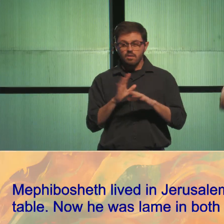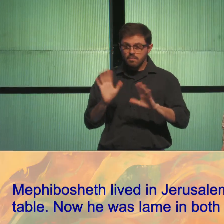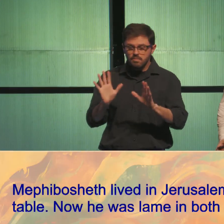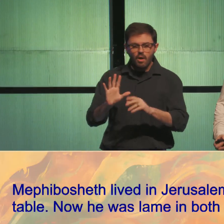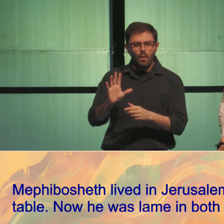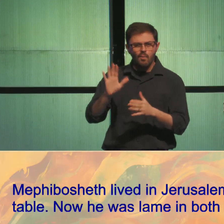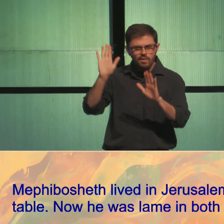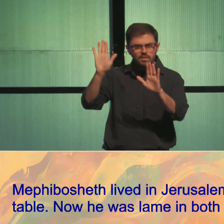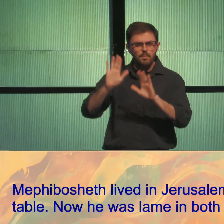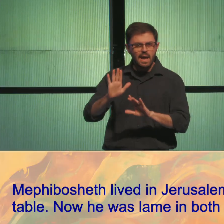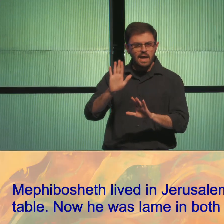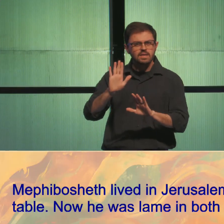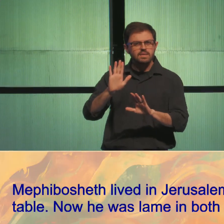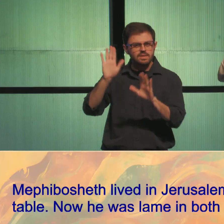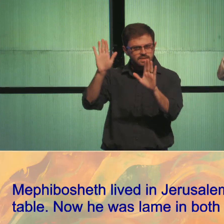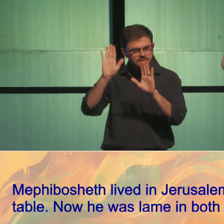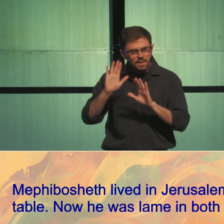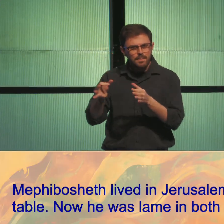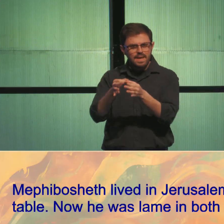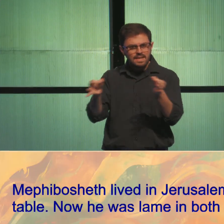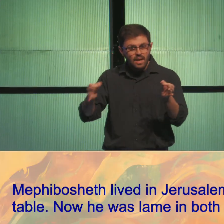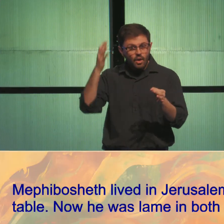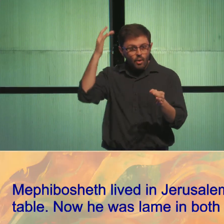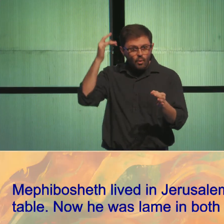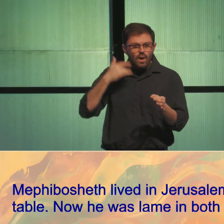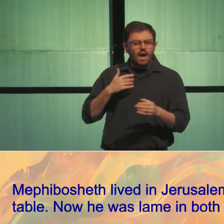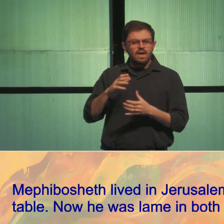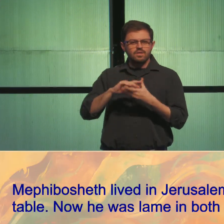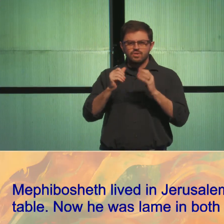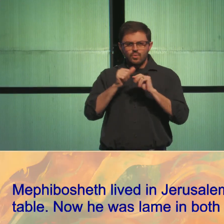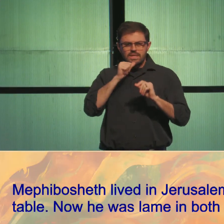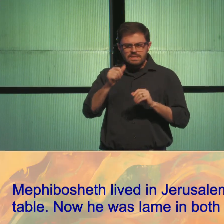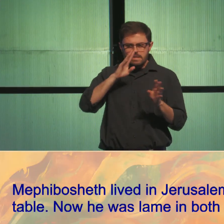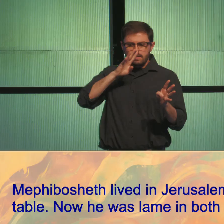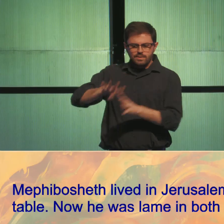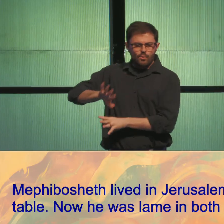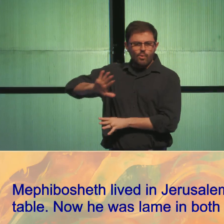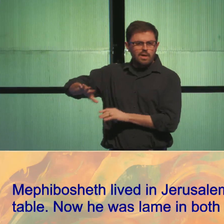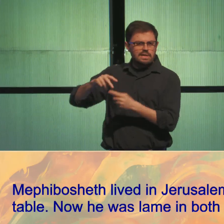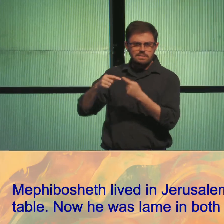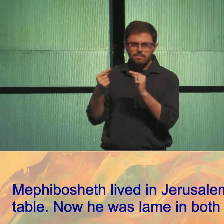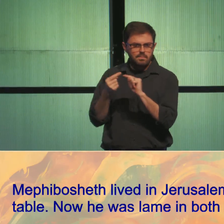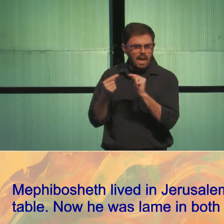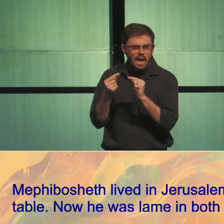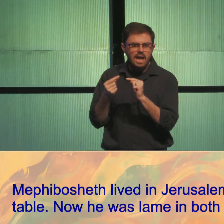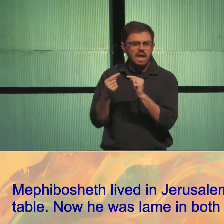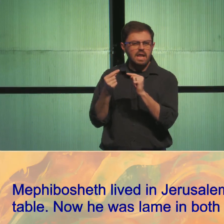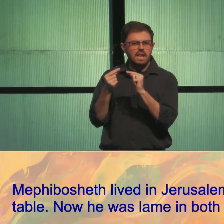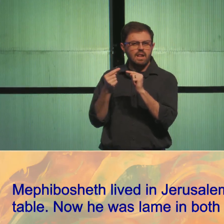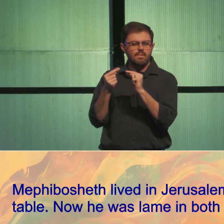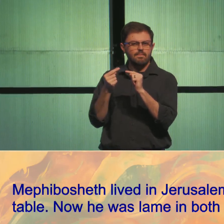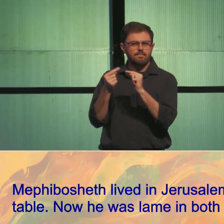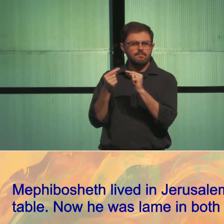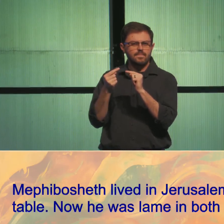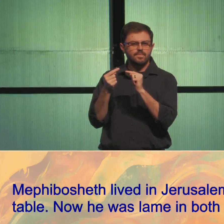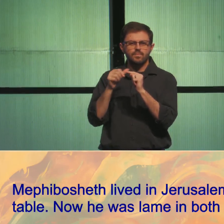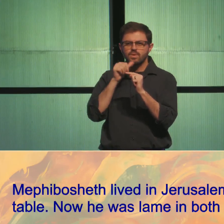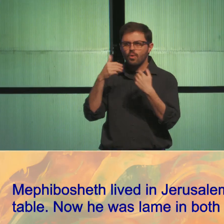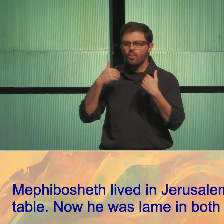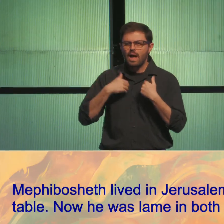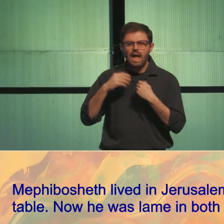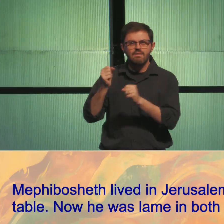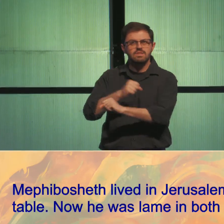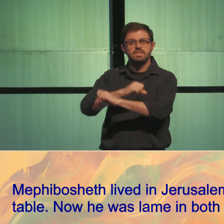it's amazing. The story doesn't erase his pain. We aren't left with an image of